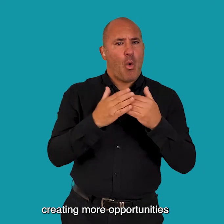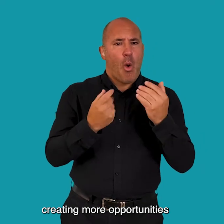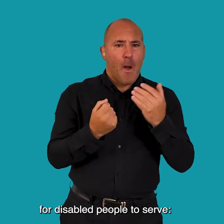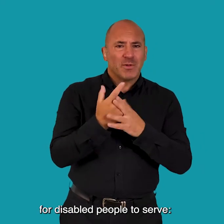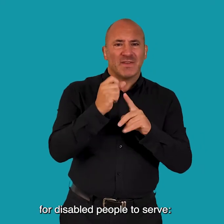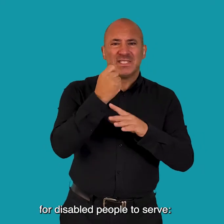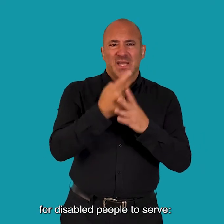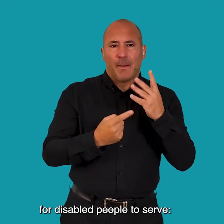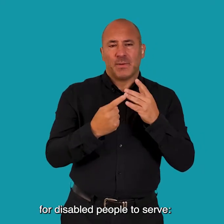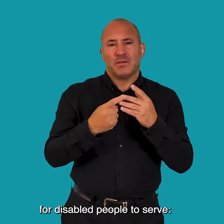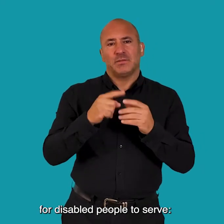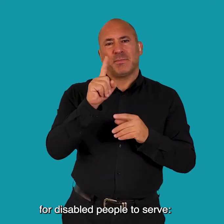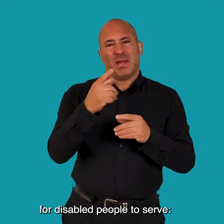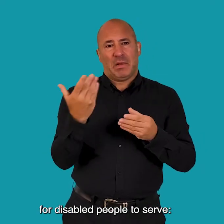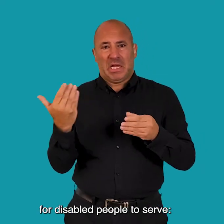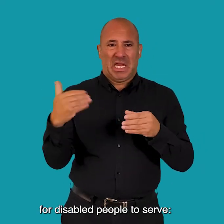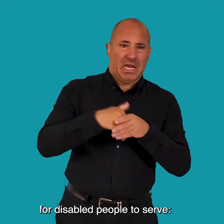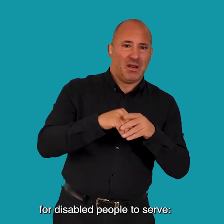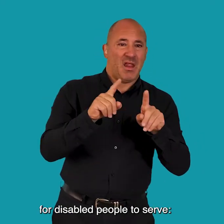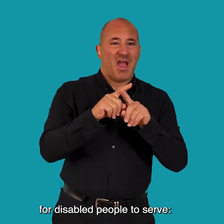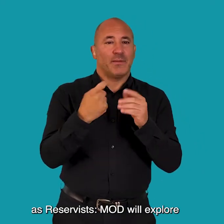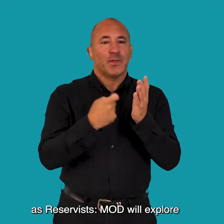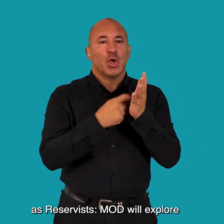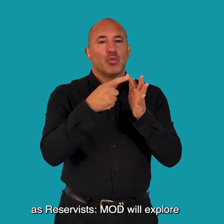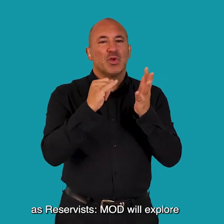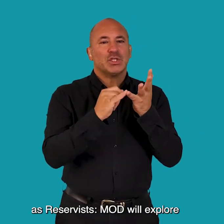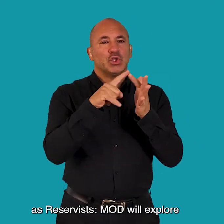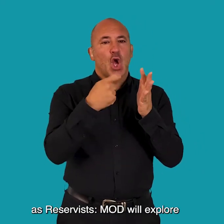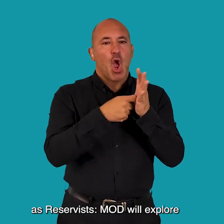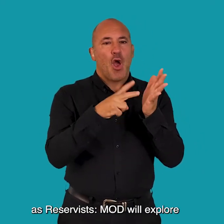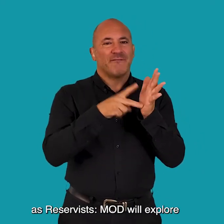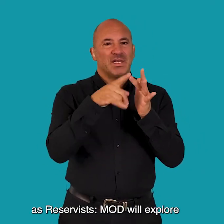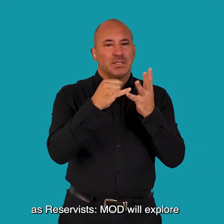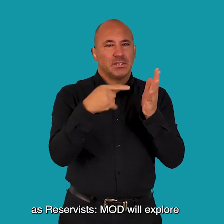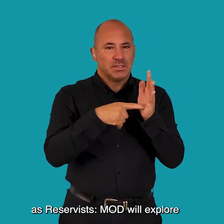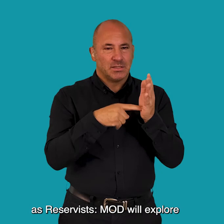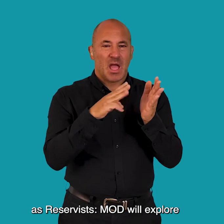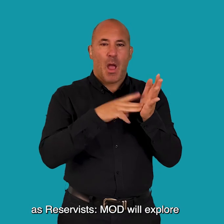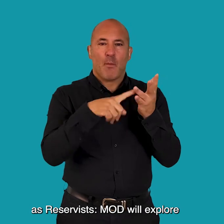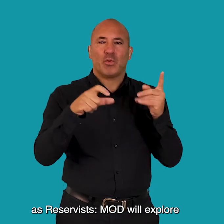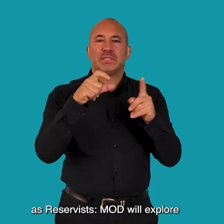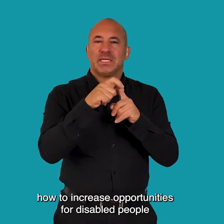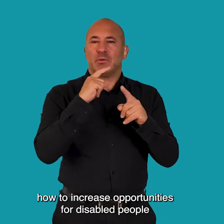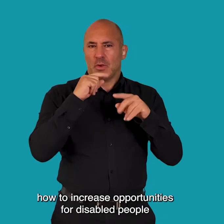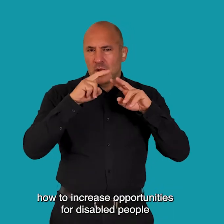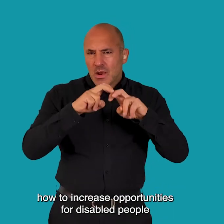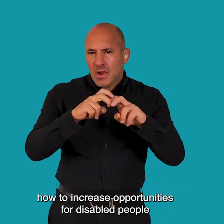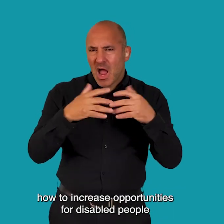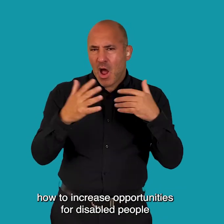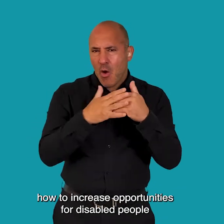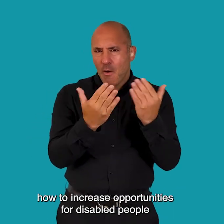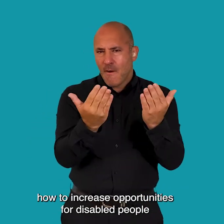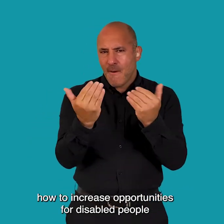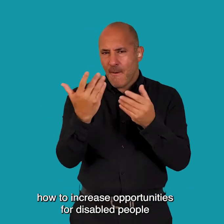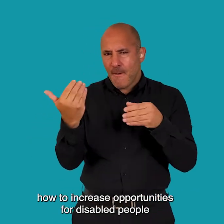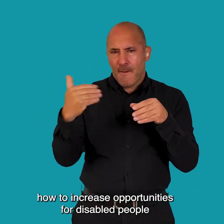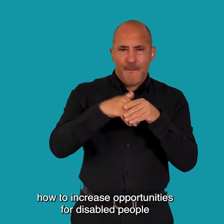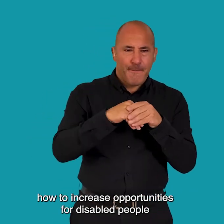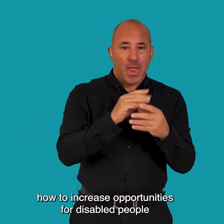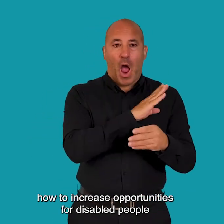for disabled people to serve. As reservists, MOD will explore how to increase opportunities for disabled people